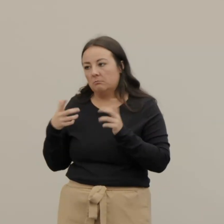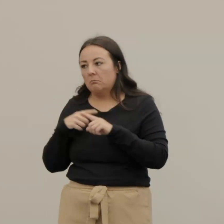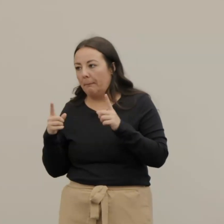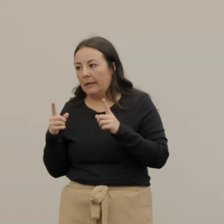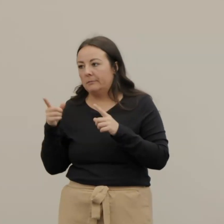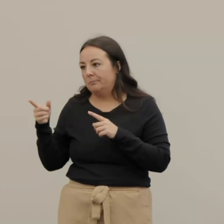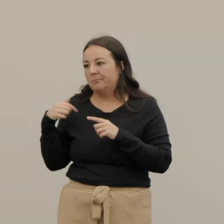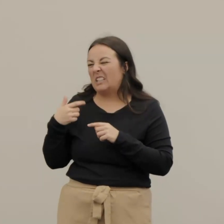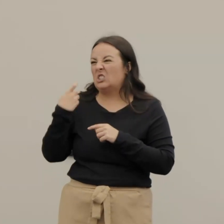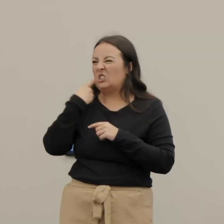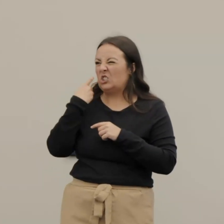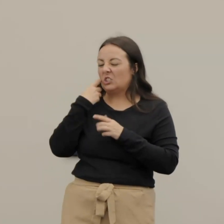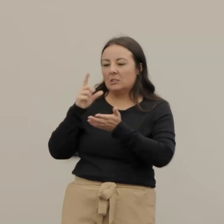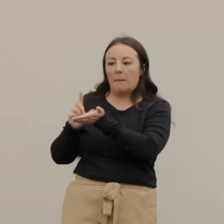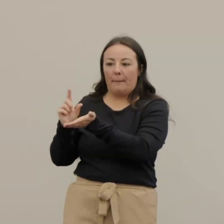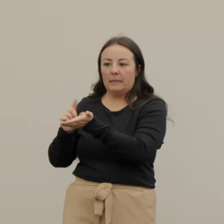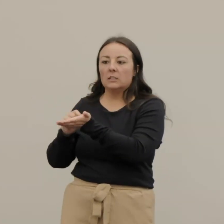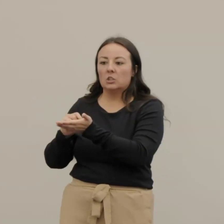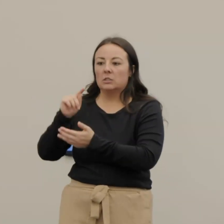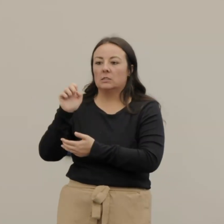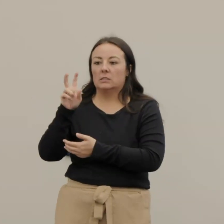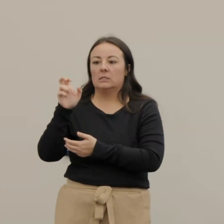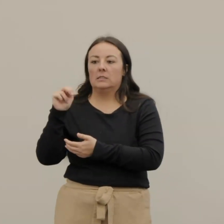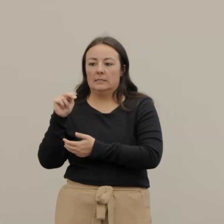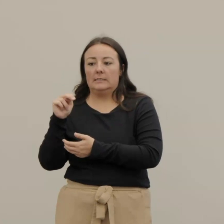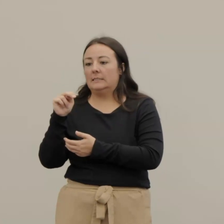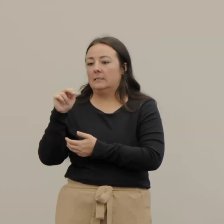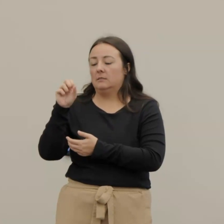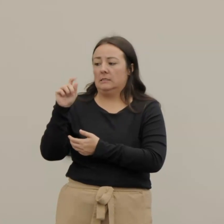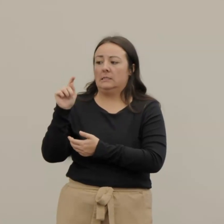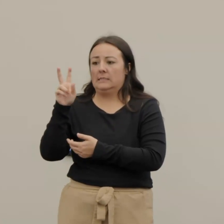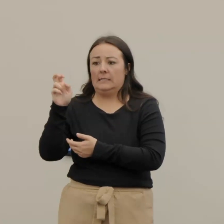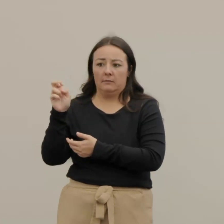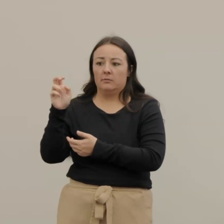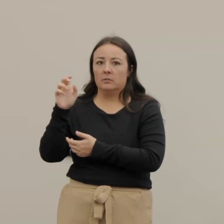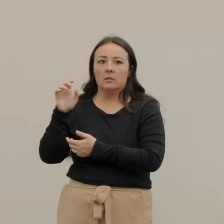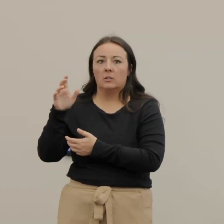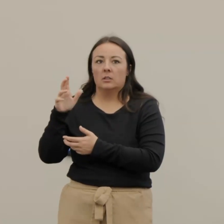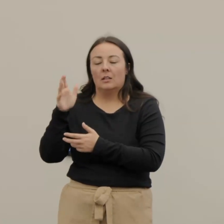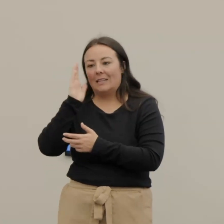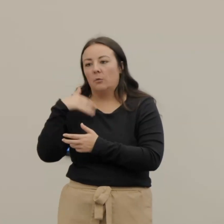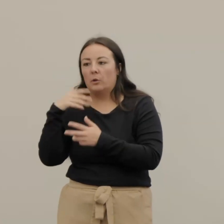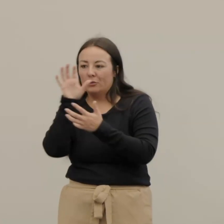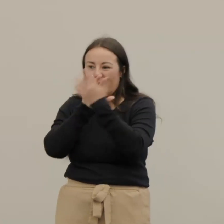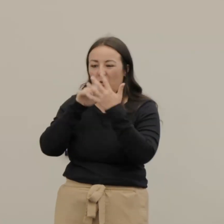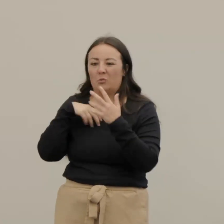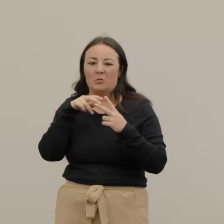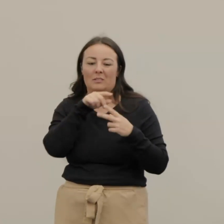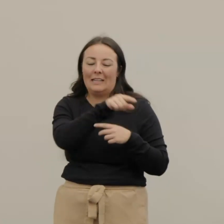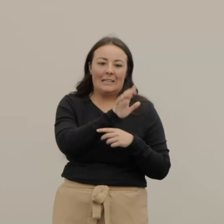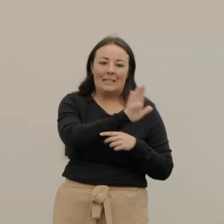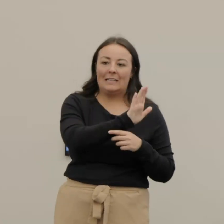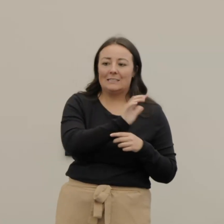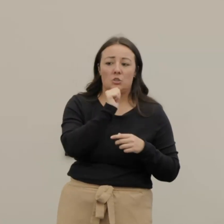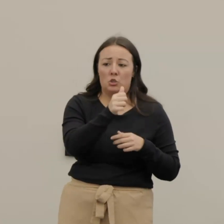they just published Steve Krug's Don't Make Me Think. And they were like, no, they're going to confuse the two titles. So you can't, you can't do